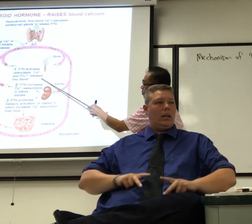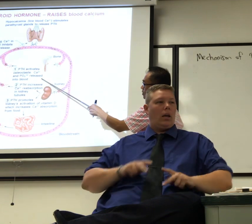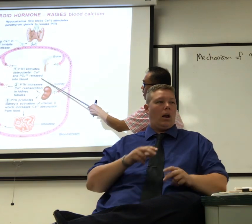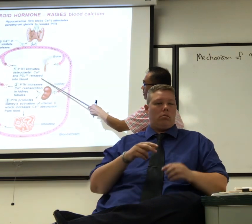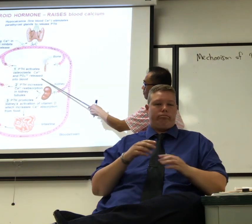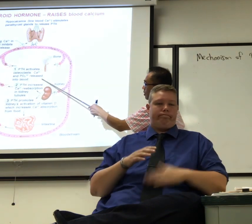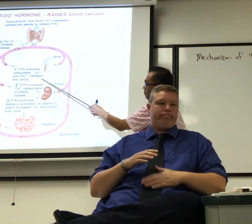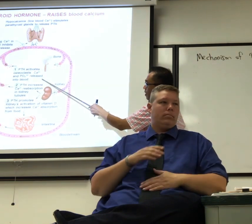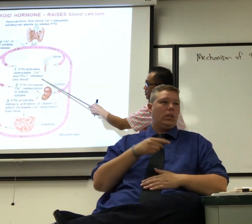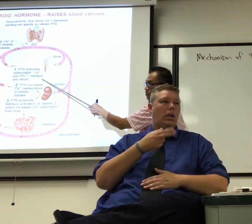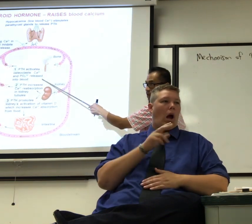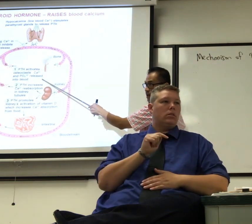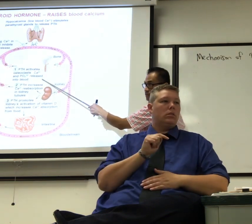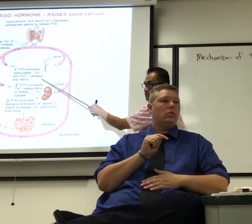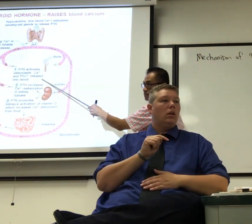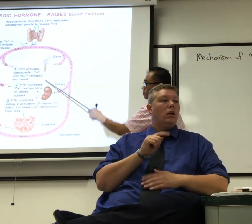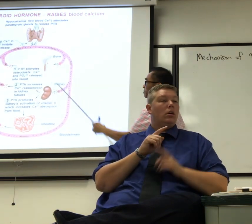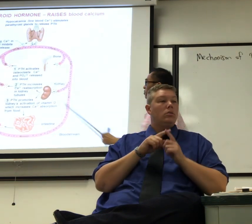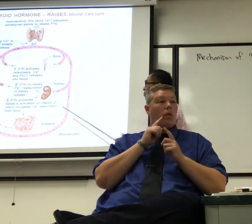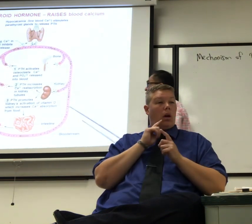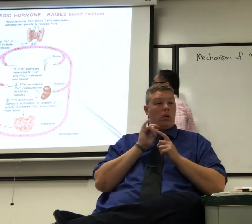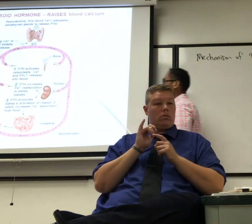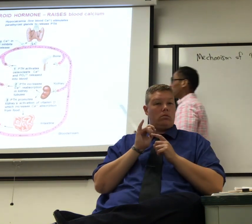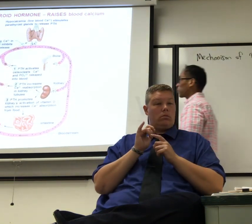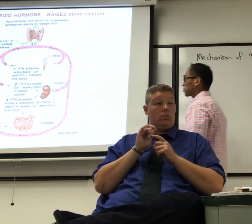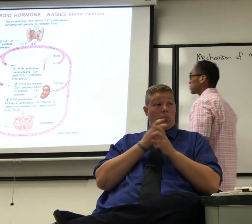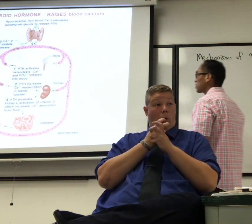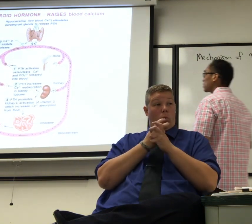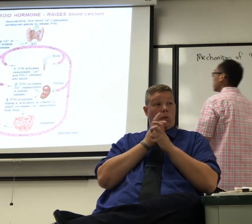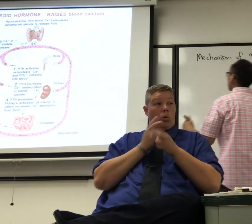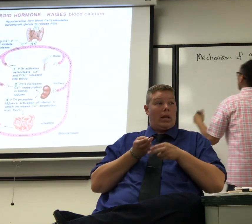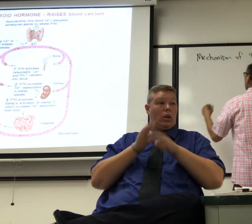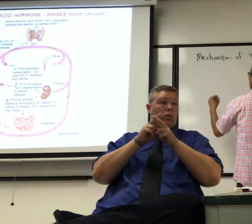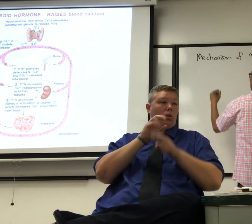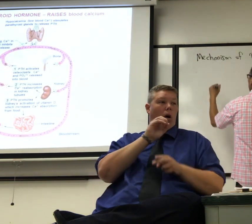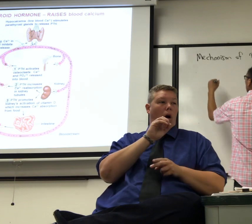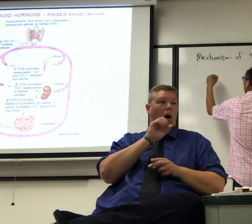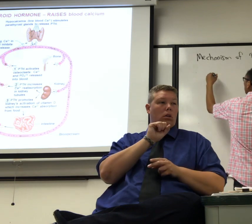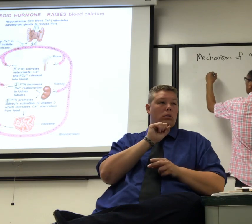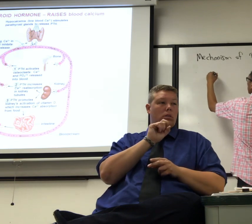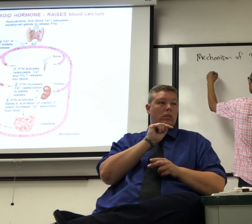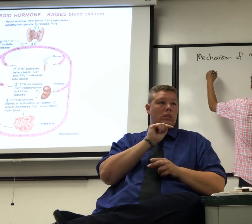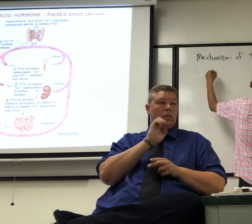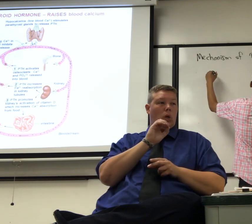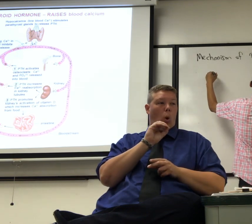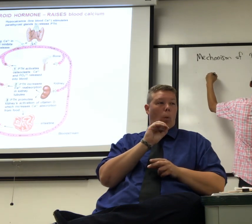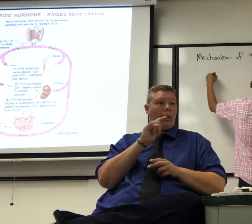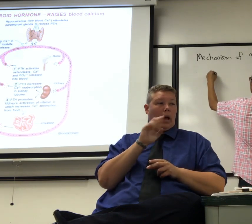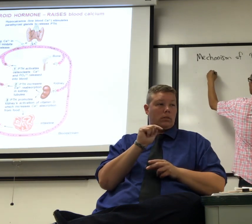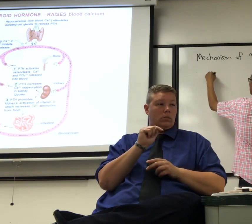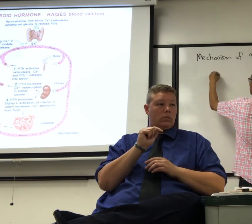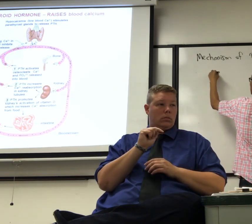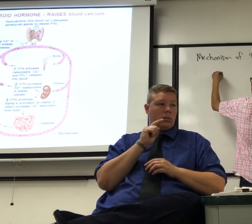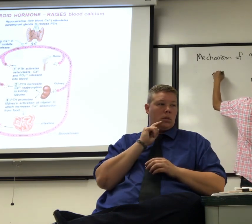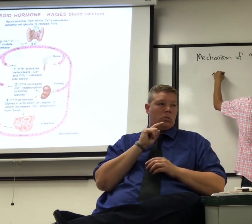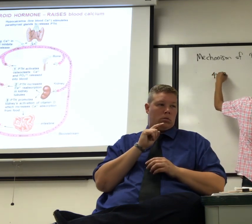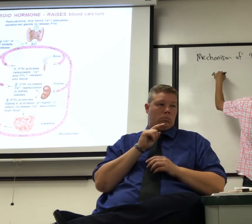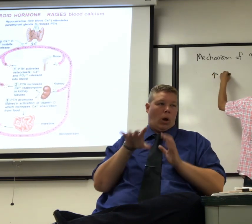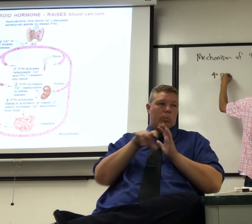blood, and it will target bone, kidney, and gut. Now for the bone, it'll increase the activity of